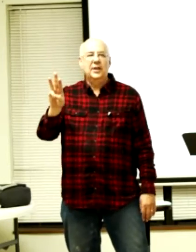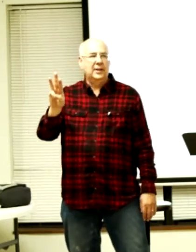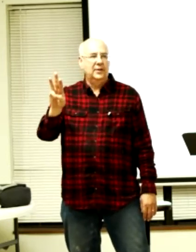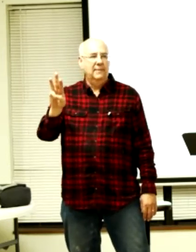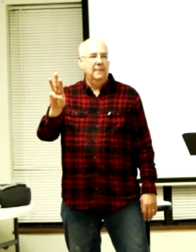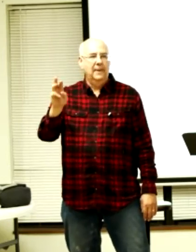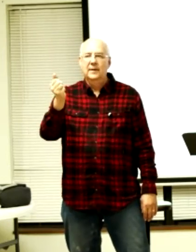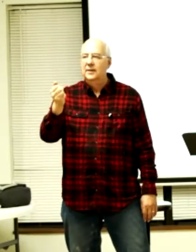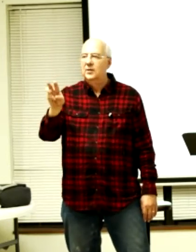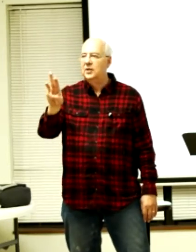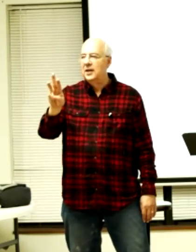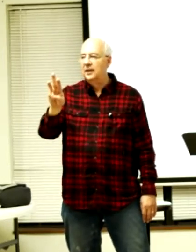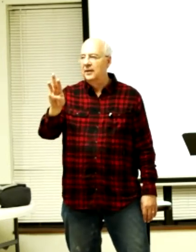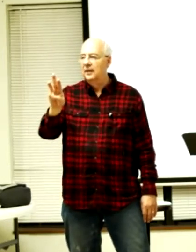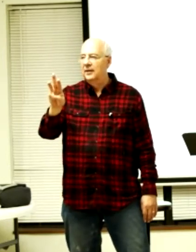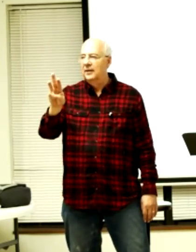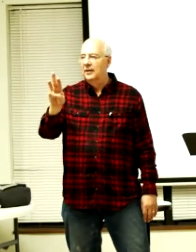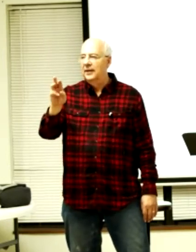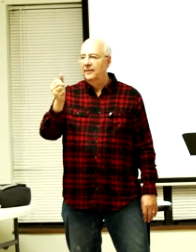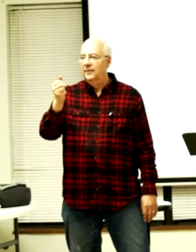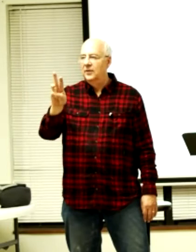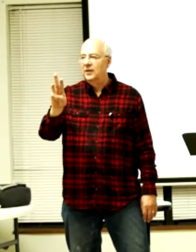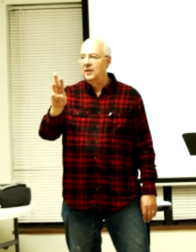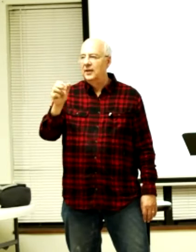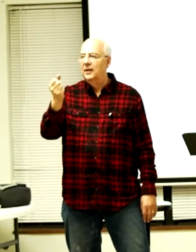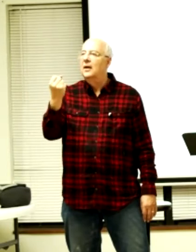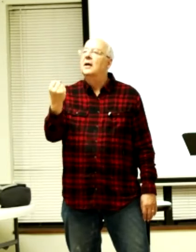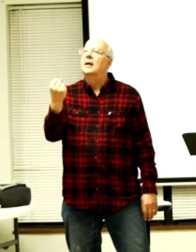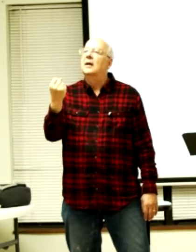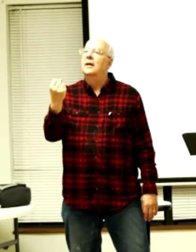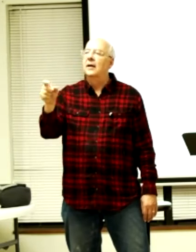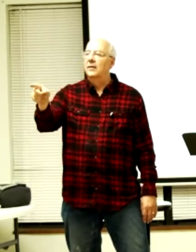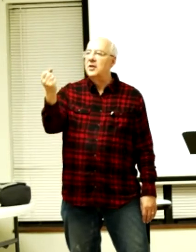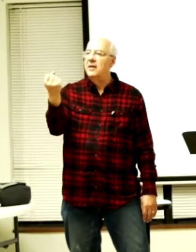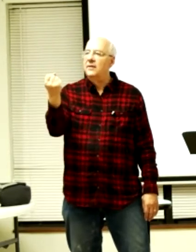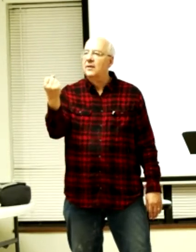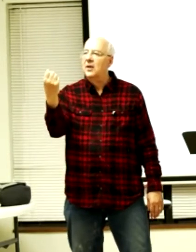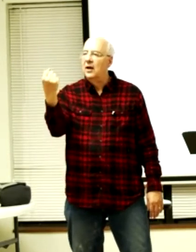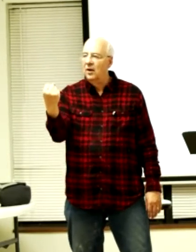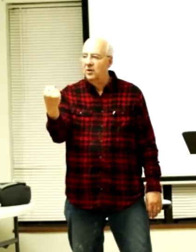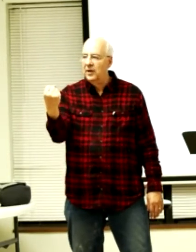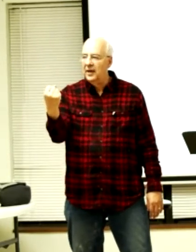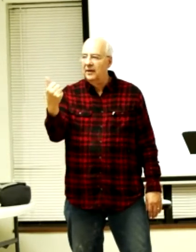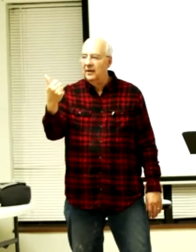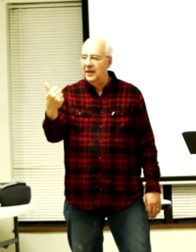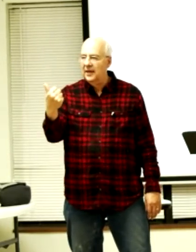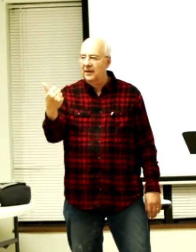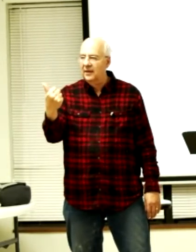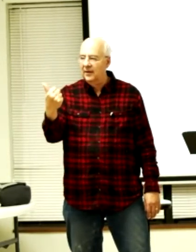6. 16. Okay. 16. Now, Steve, you got to close your hand. 10.